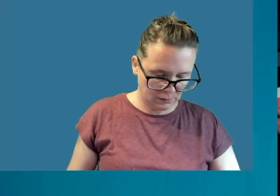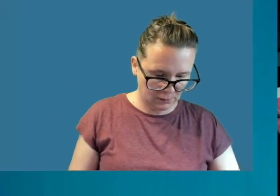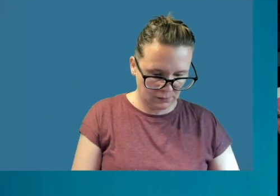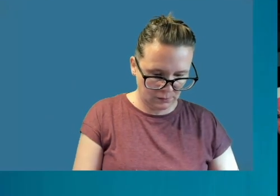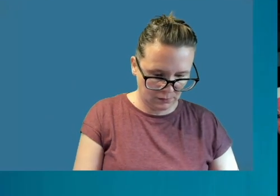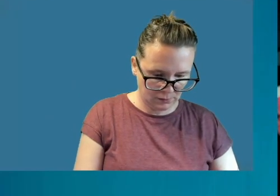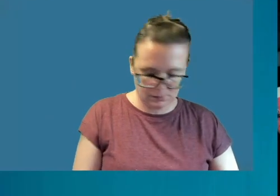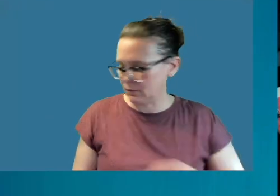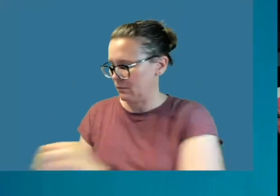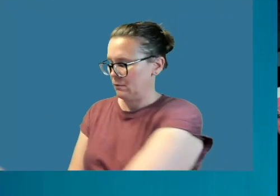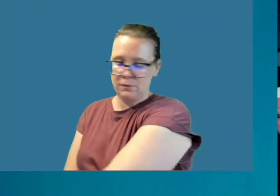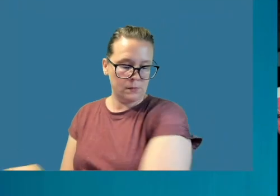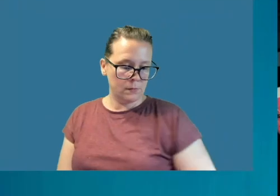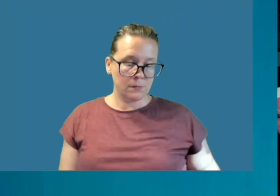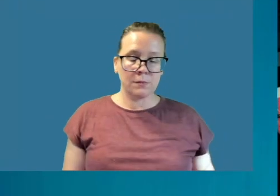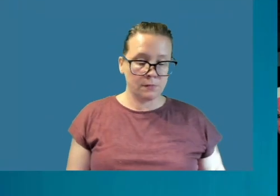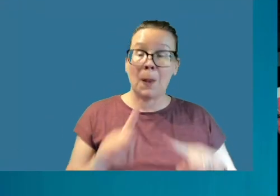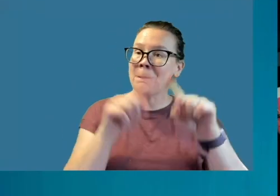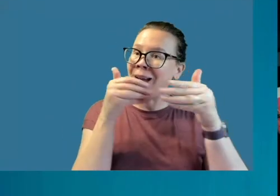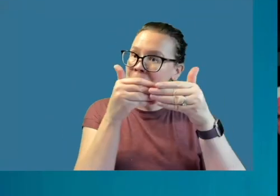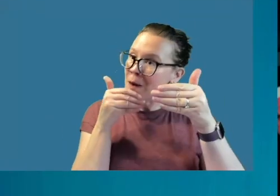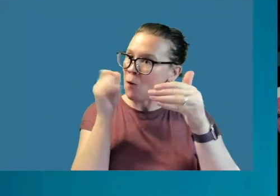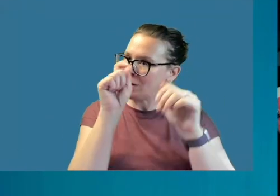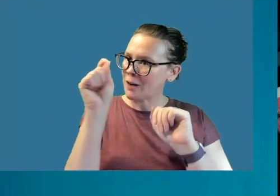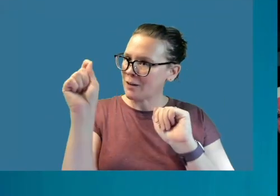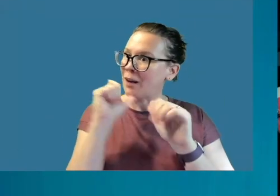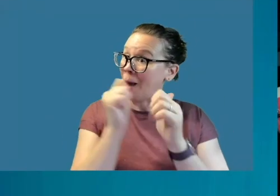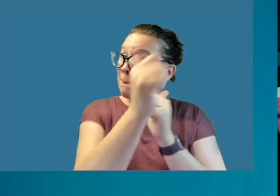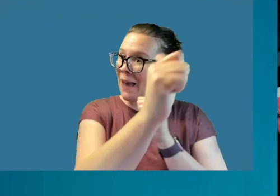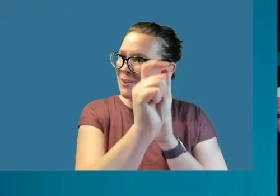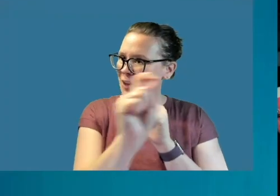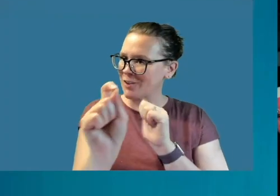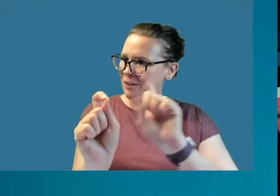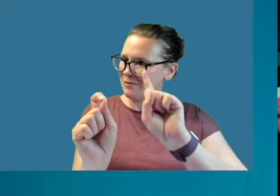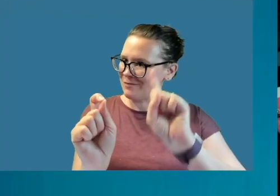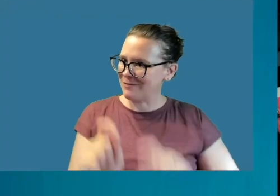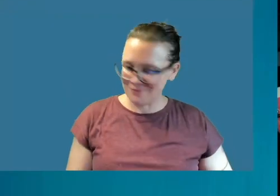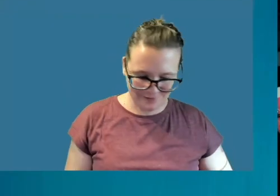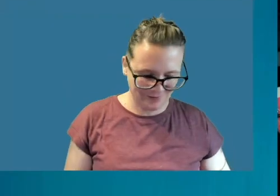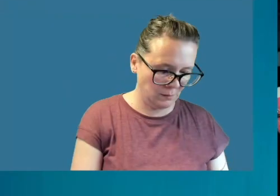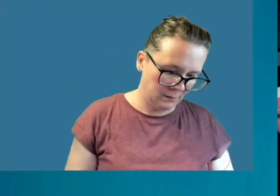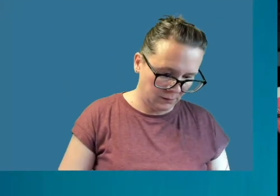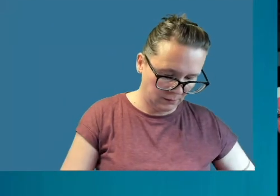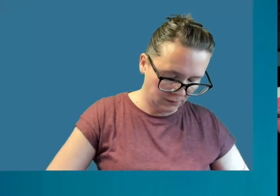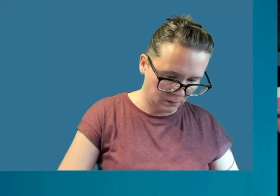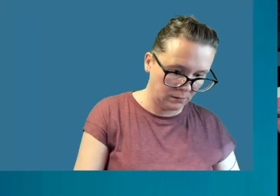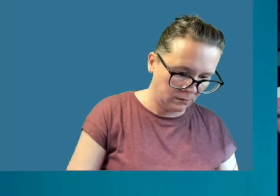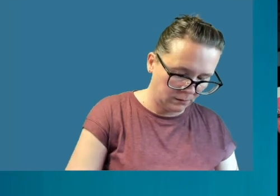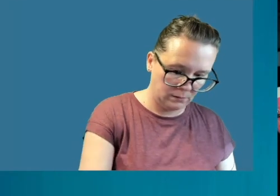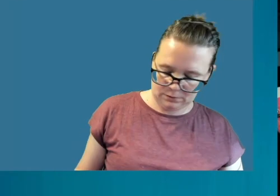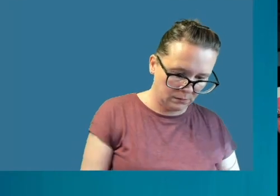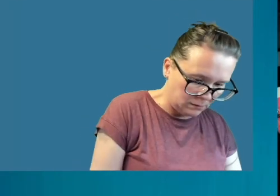sense. Try to make sure that you do finish your seam before the dotted or dashed line. You don't want to